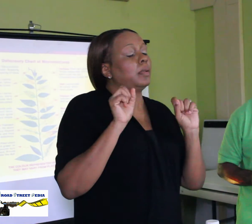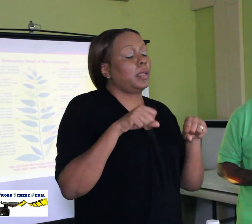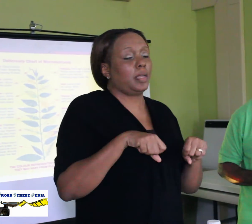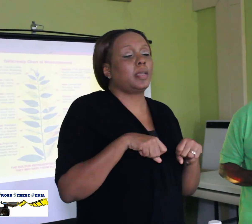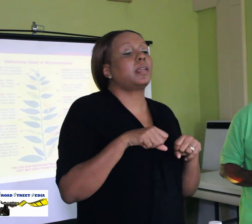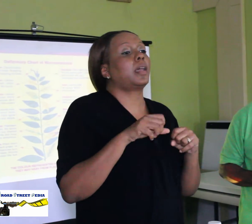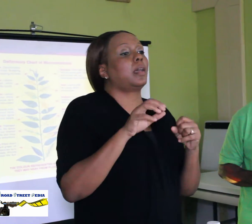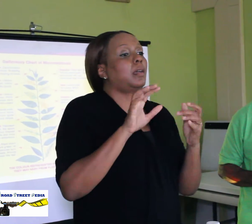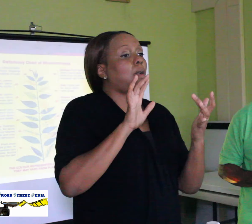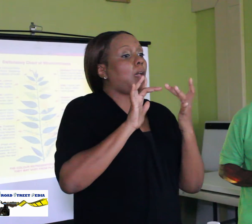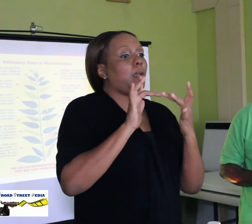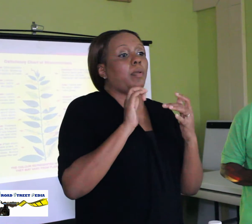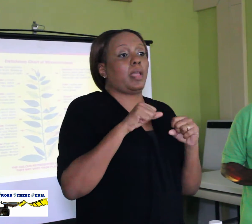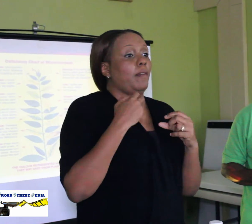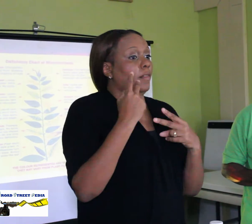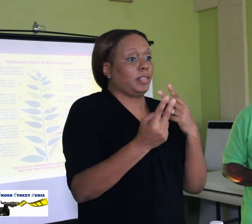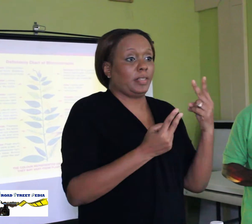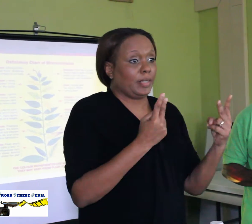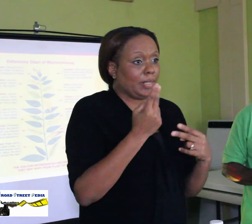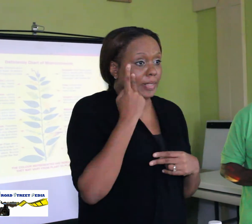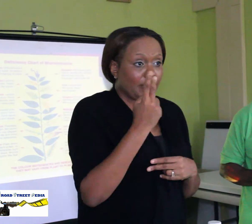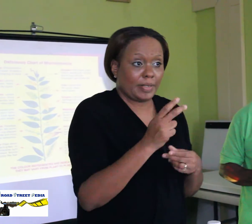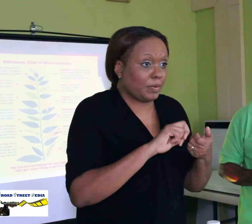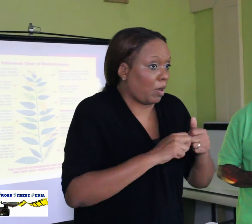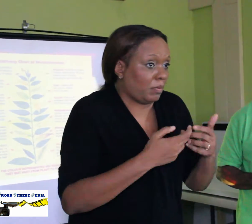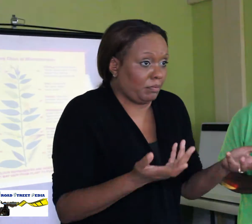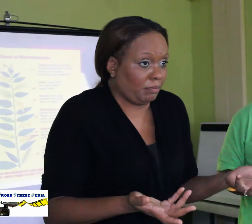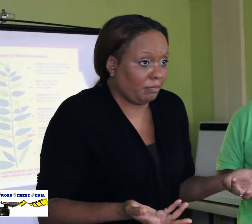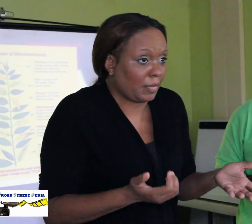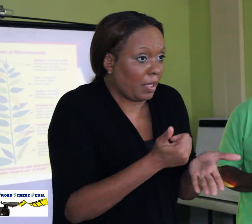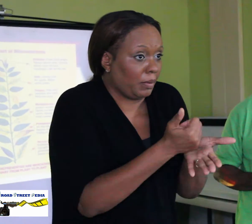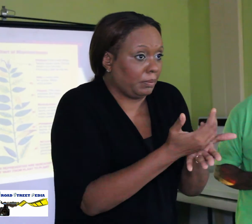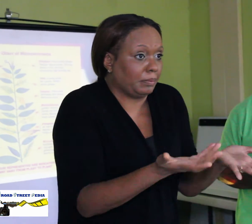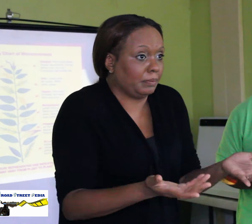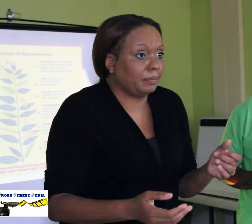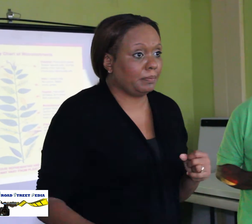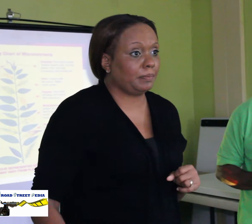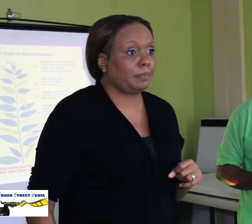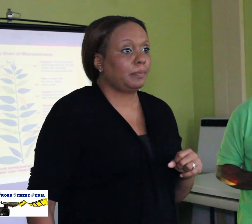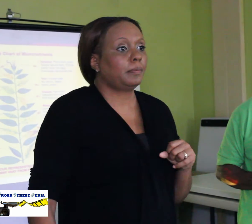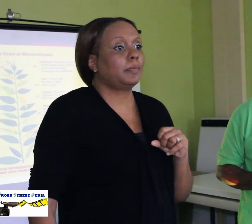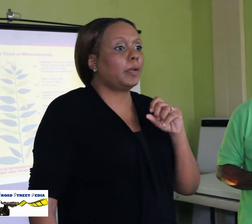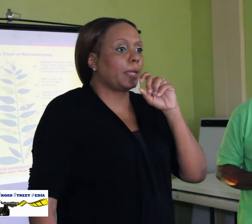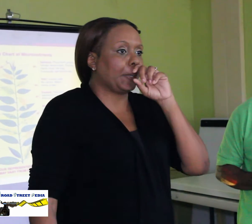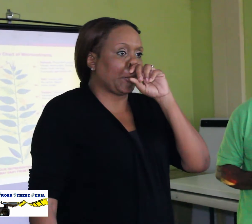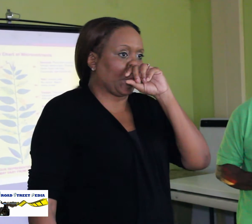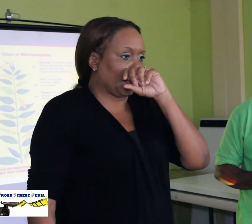look at it.